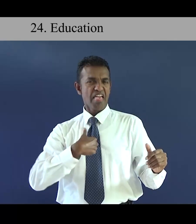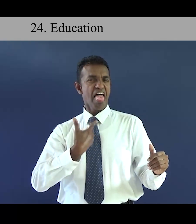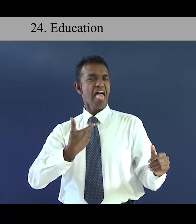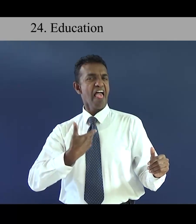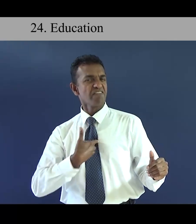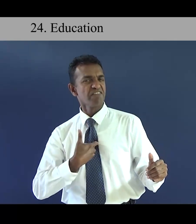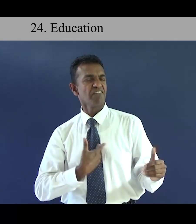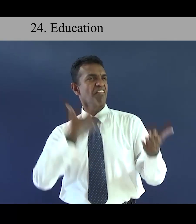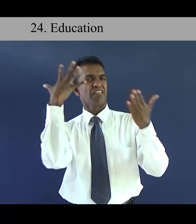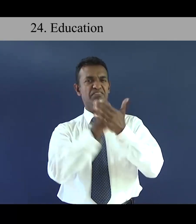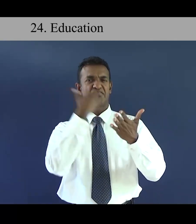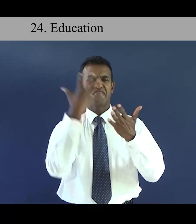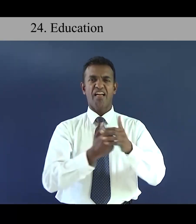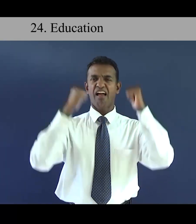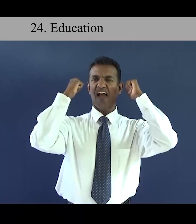any sort of education.